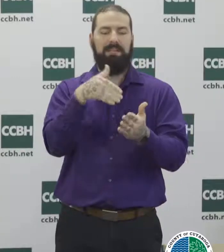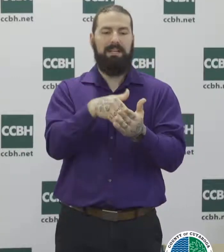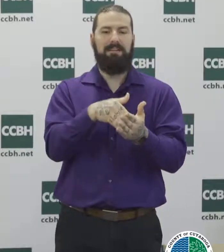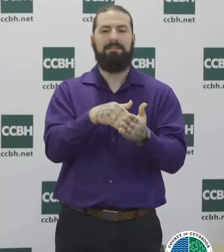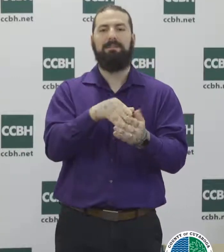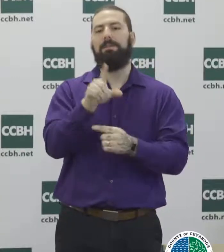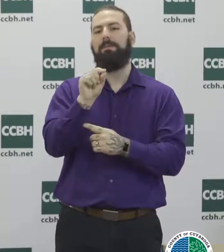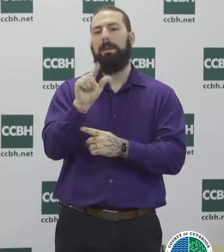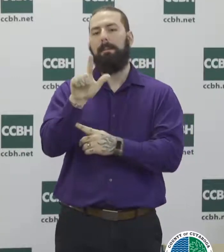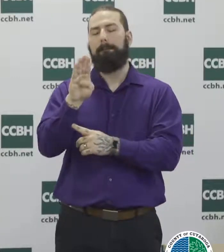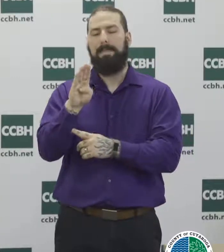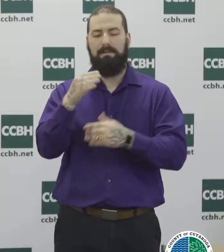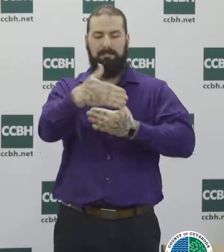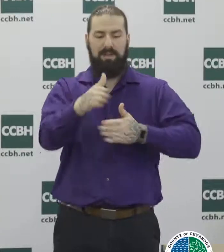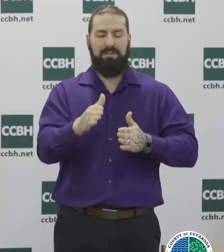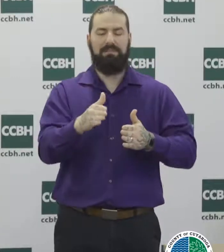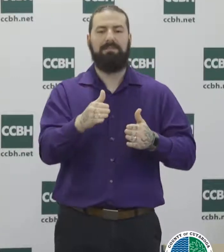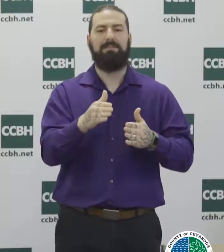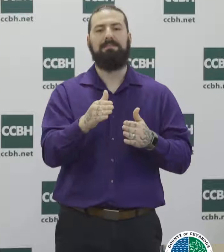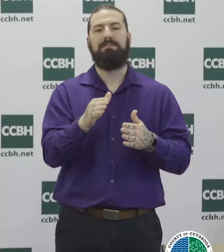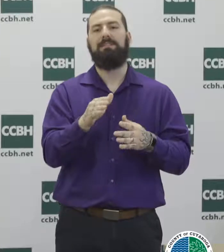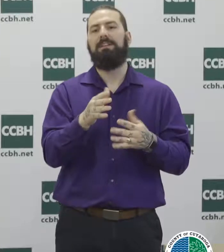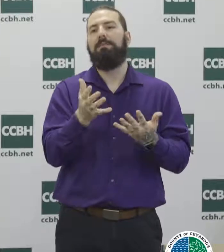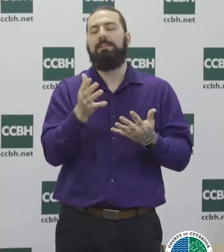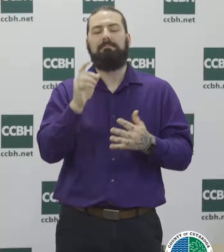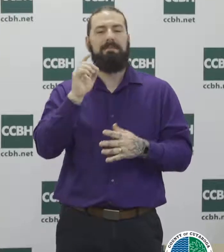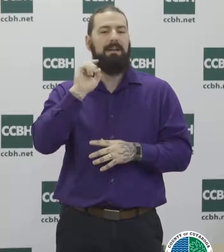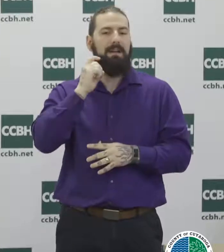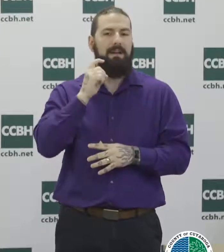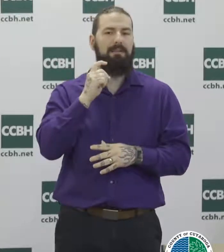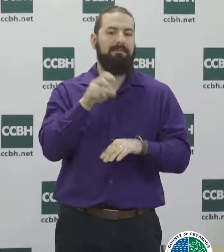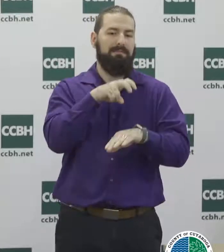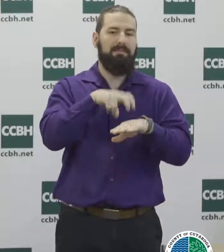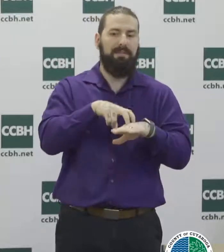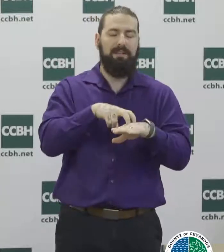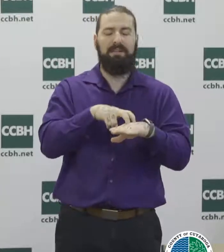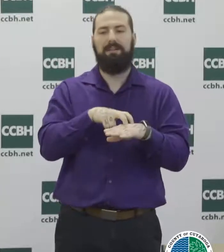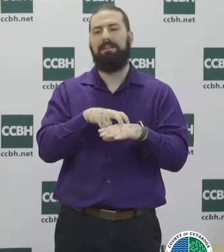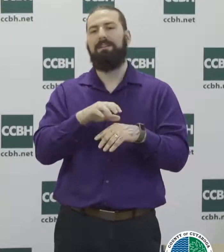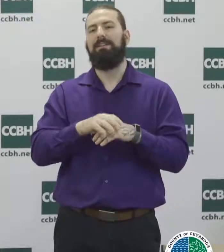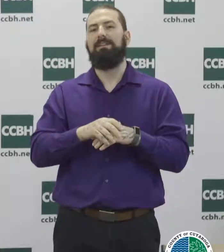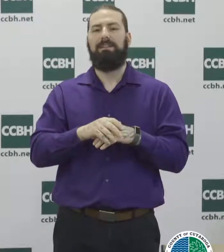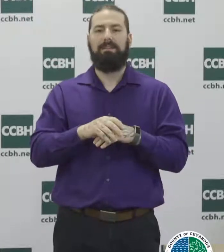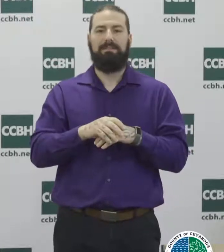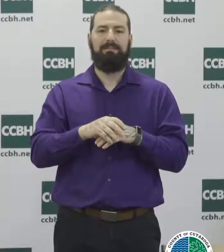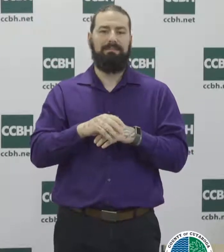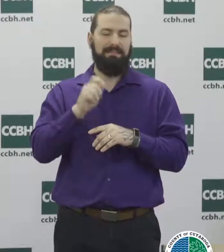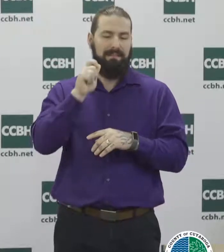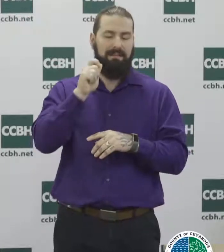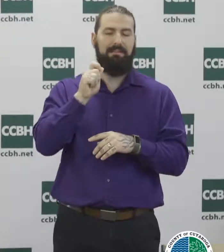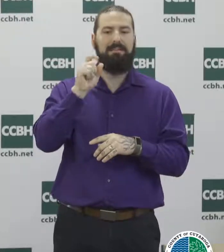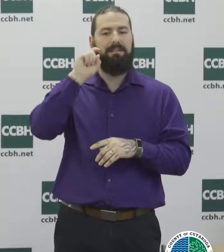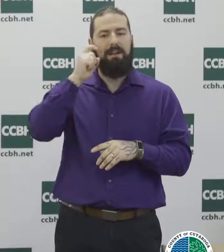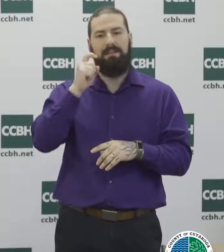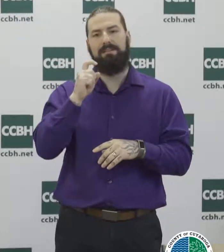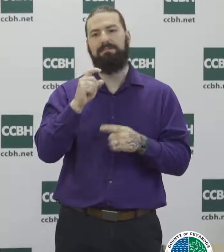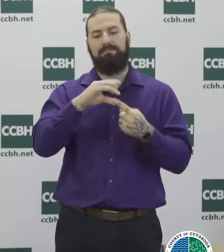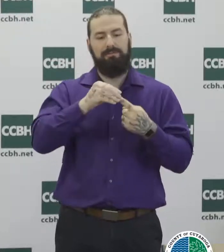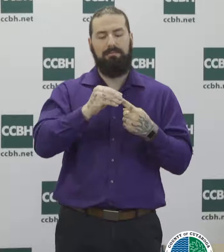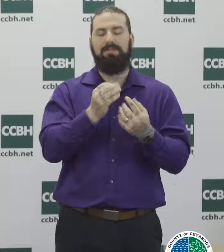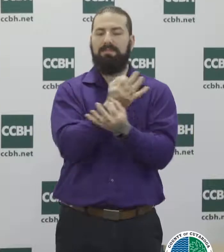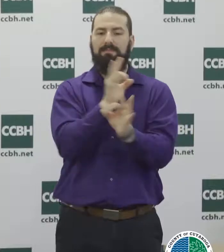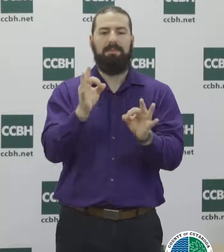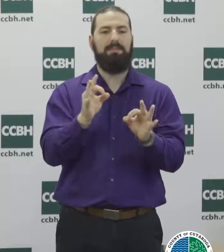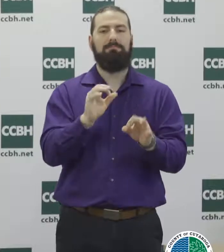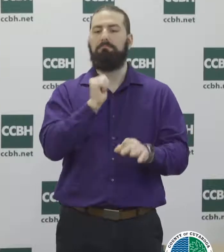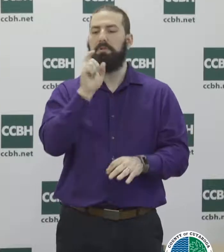of fresh produce like apples, potatoes, carrots, onions, and strawberries for free. No documentation or